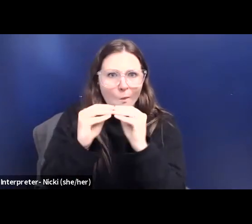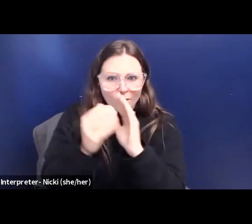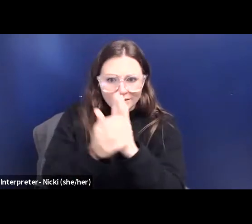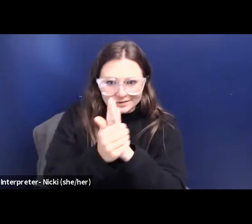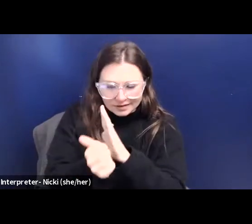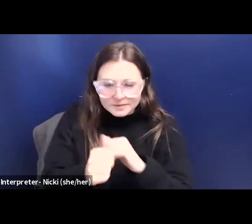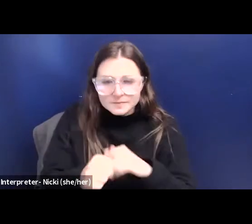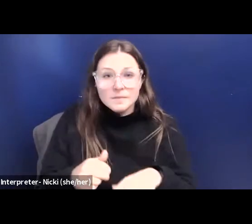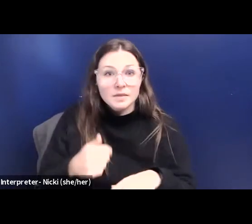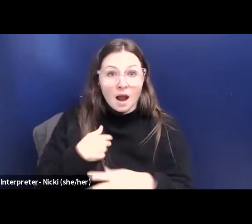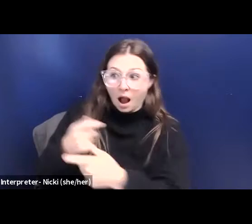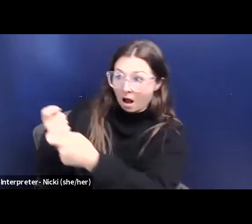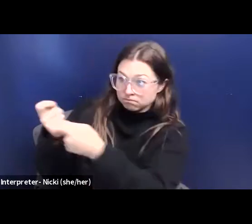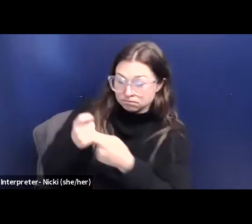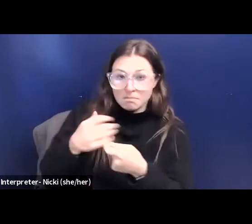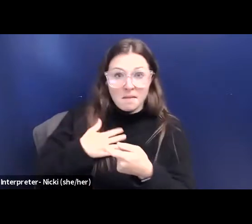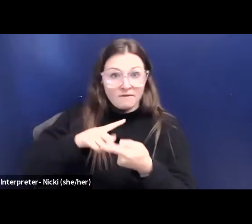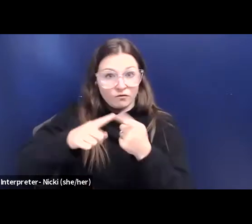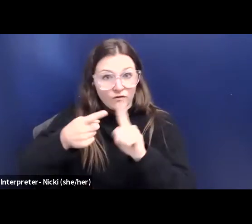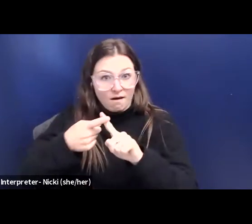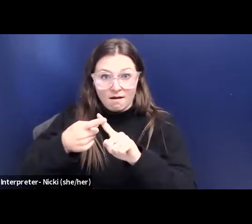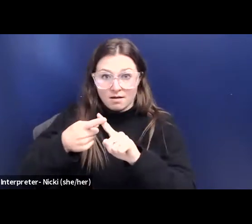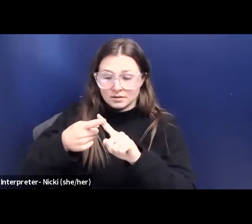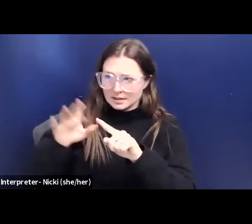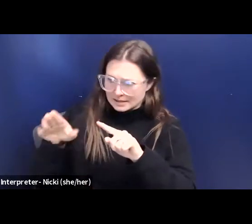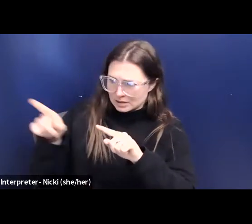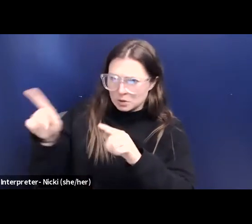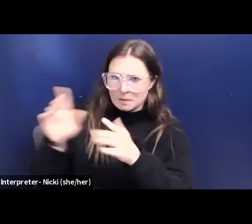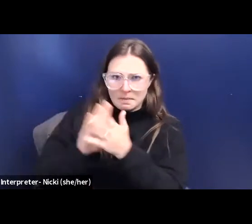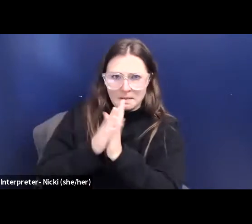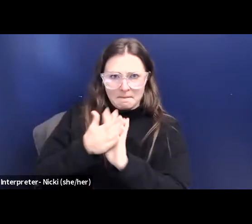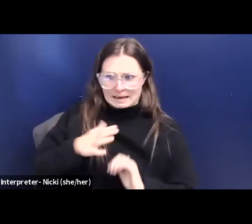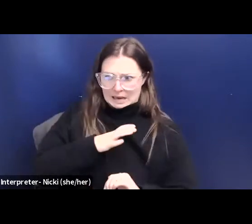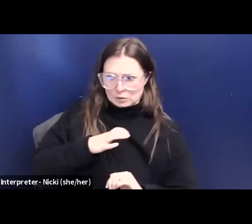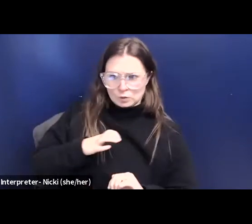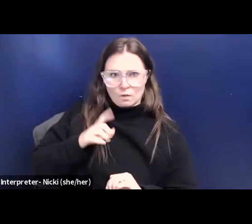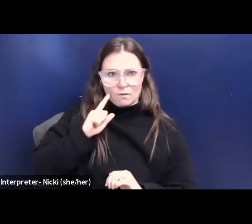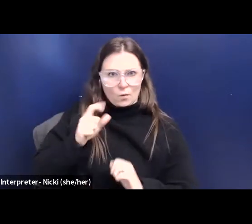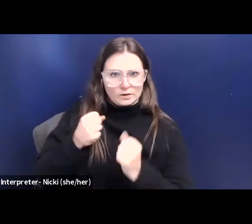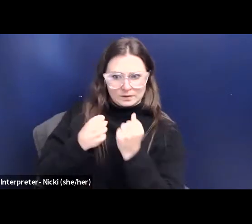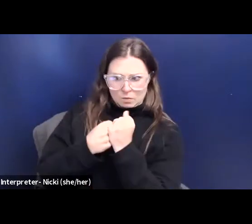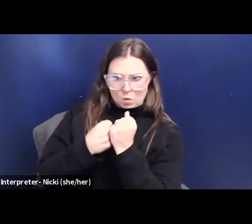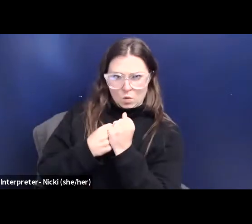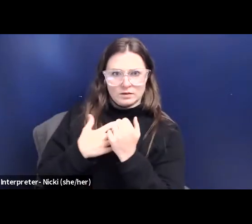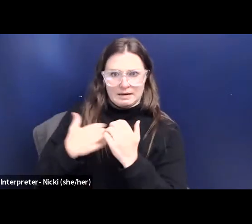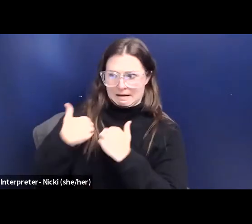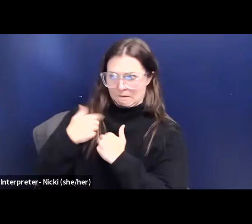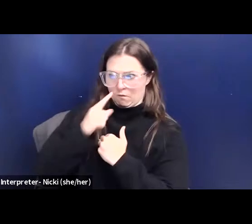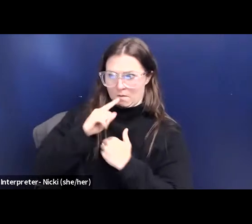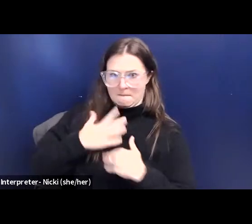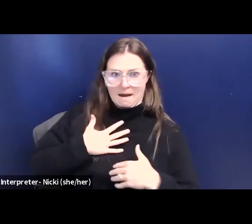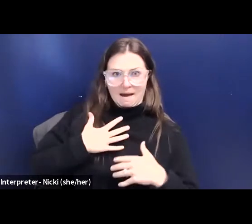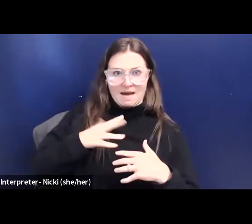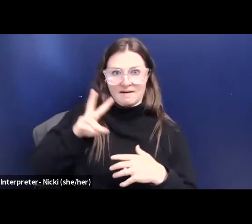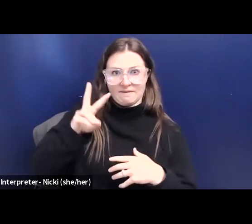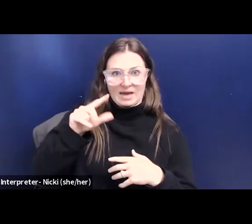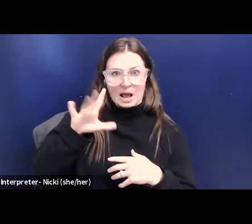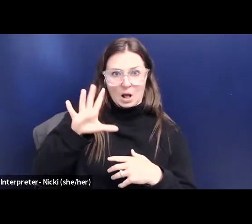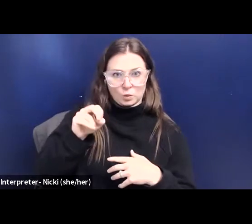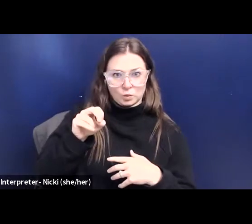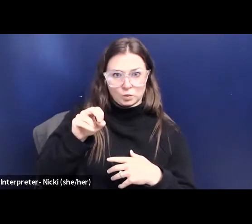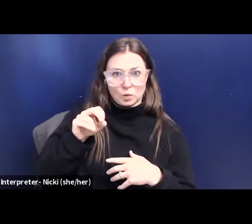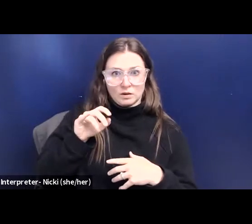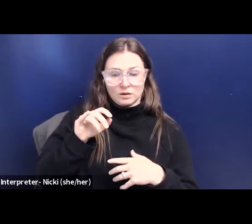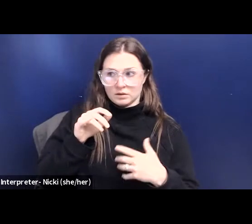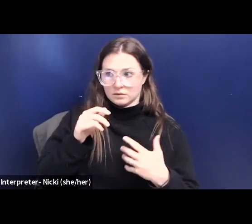to serve as a council of support and accountability around my values. So I knew, coming from community organizing work,